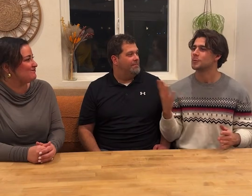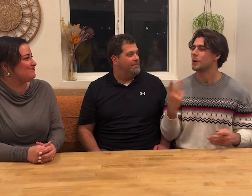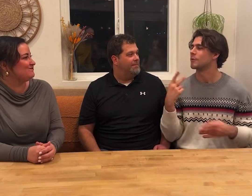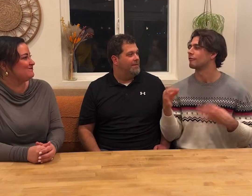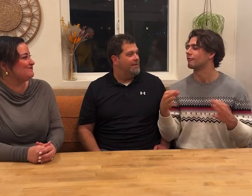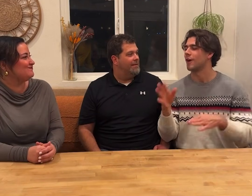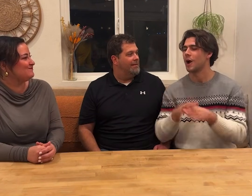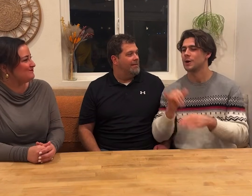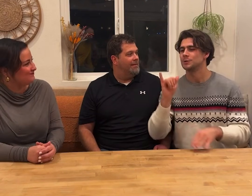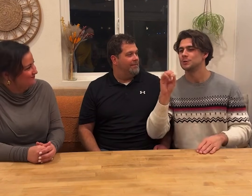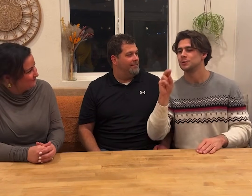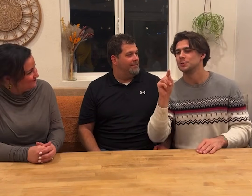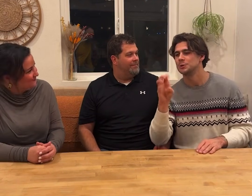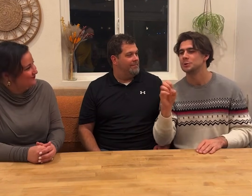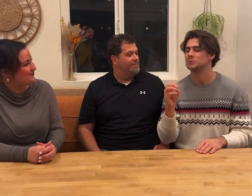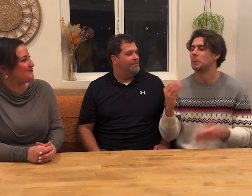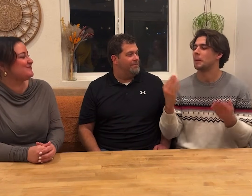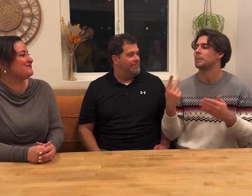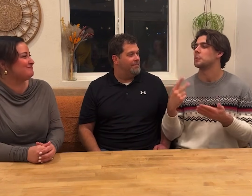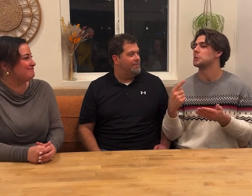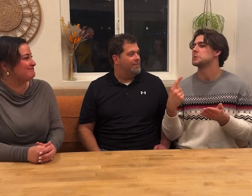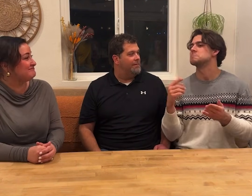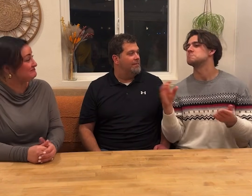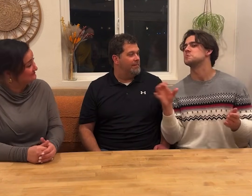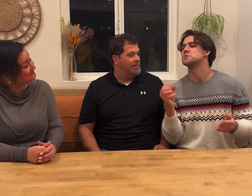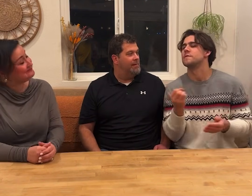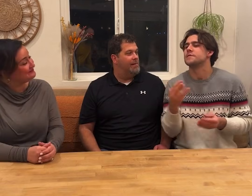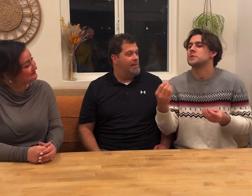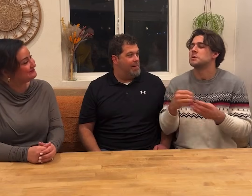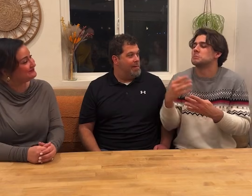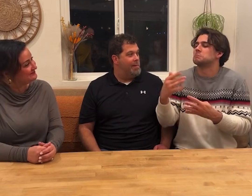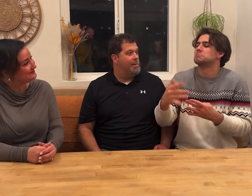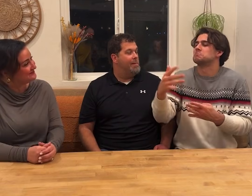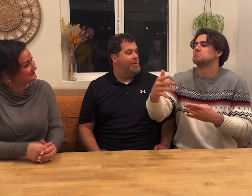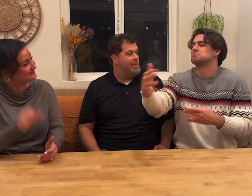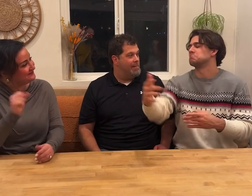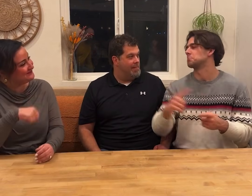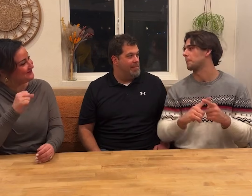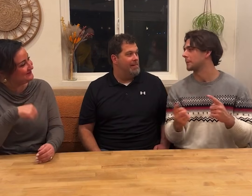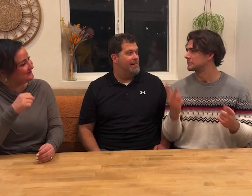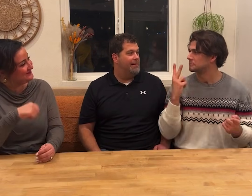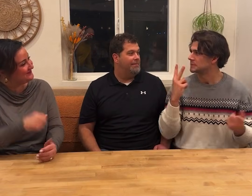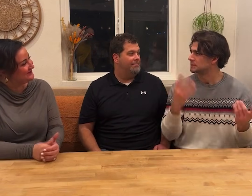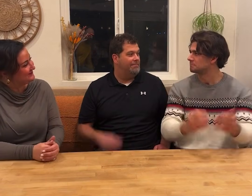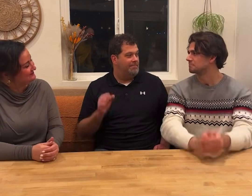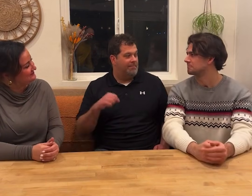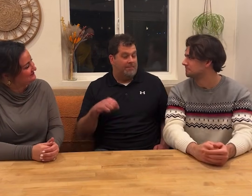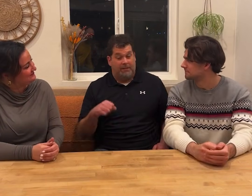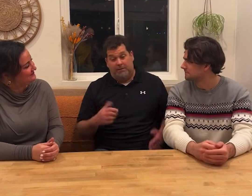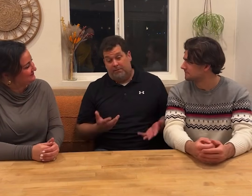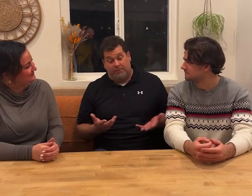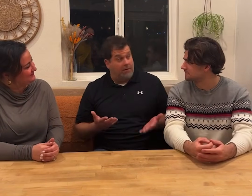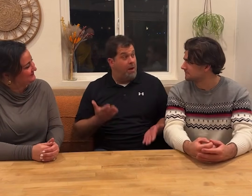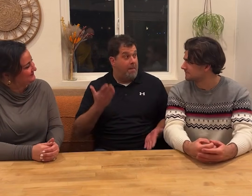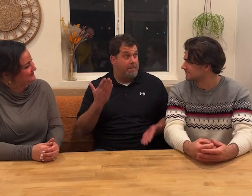next. But I know people are loving what we've done on YouTube, so we might do a few more of those. I don't know, we'll see.